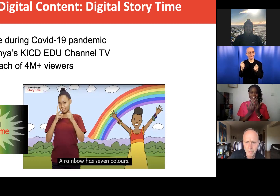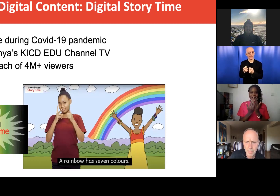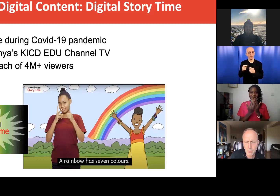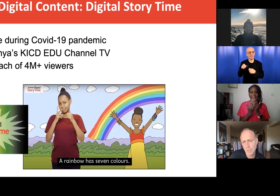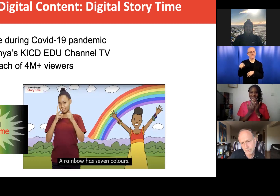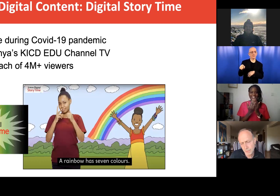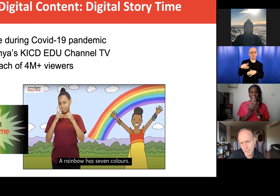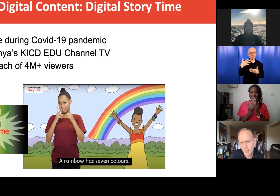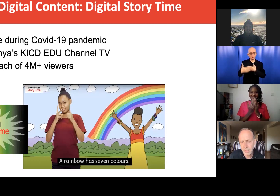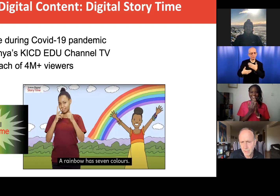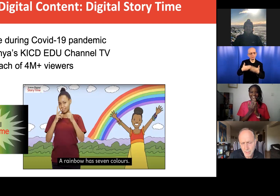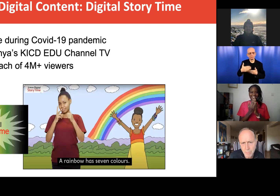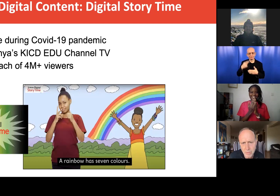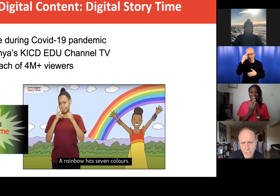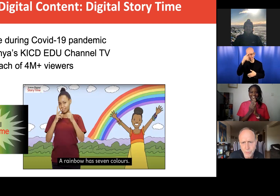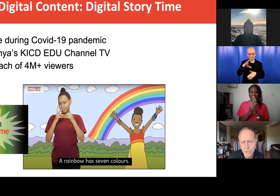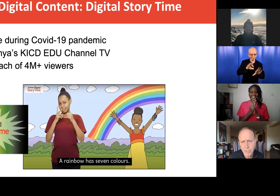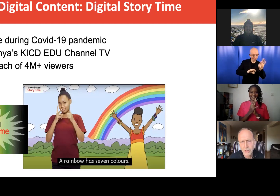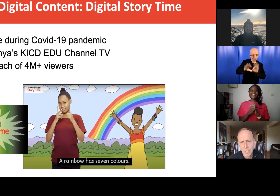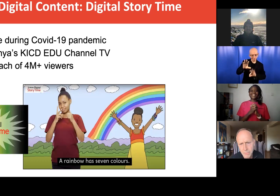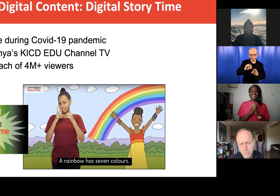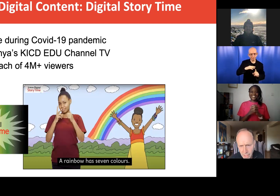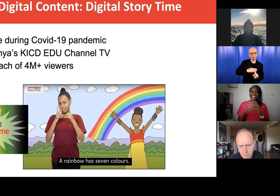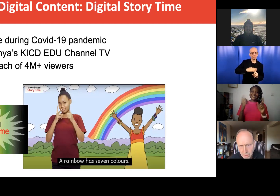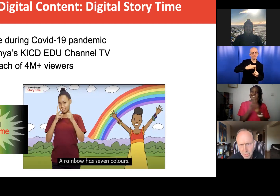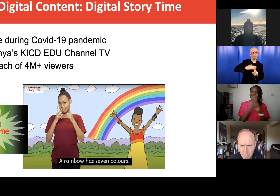for, in a number of countries,